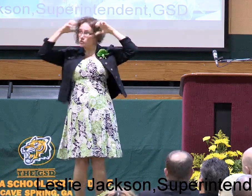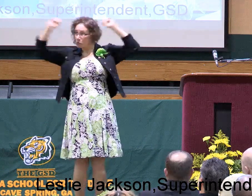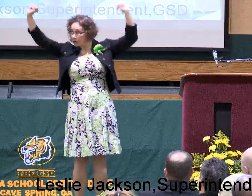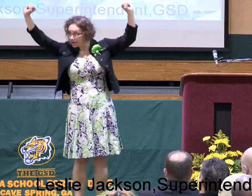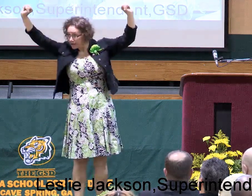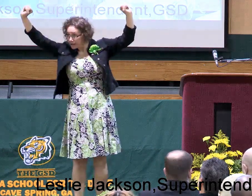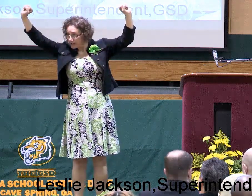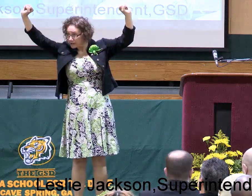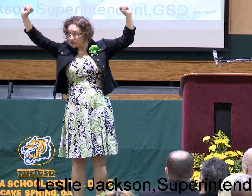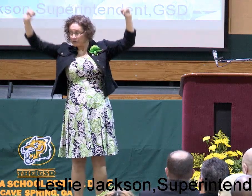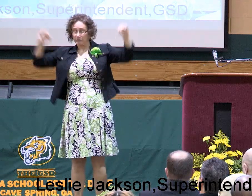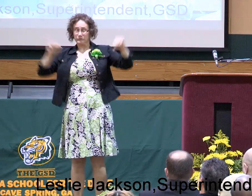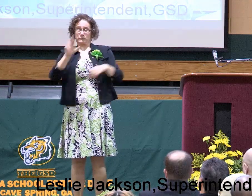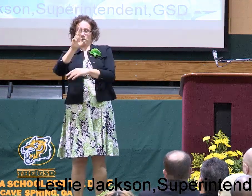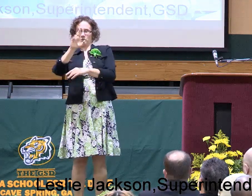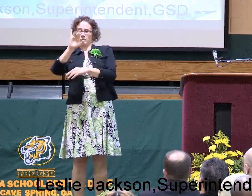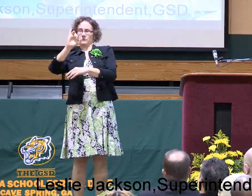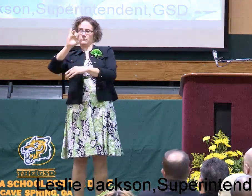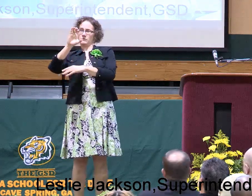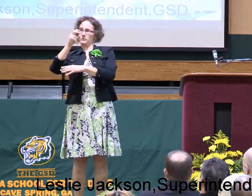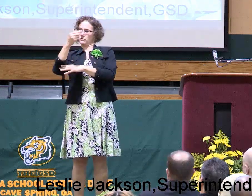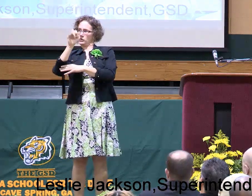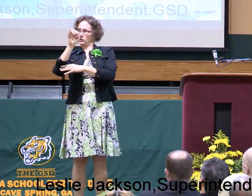Now we now have the superintendent for the state of Georgia,